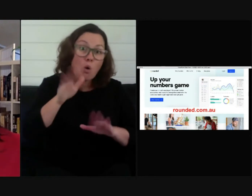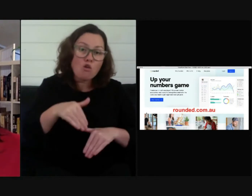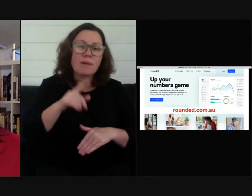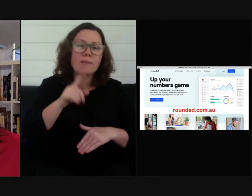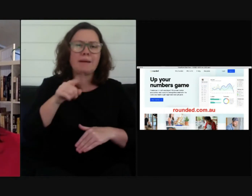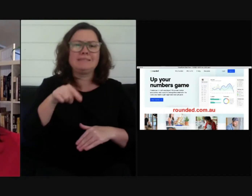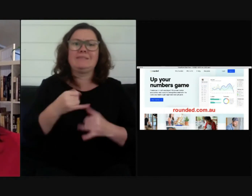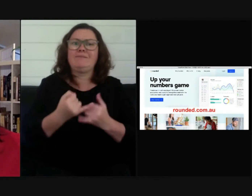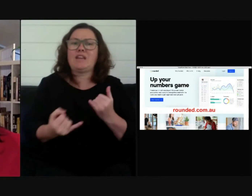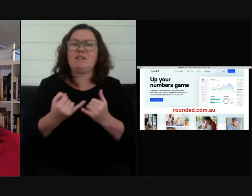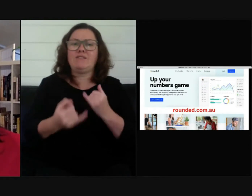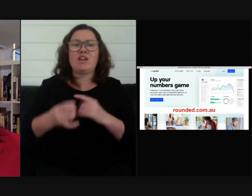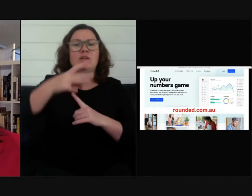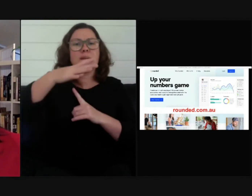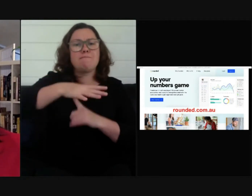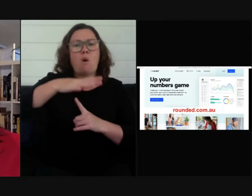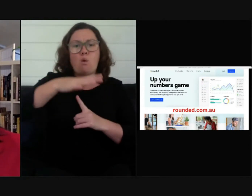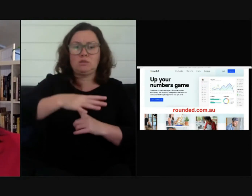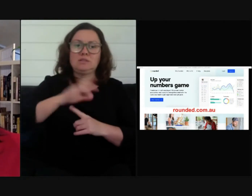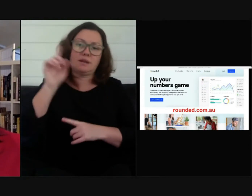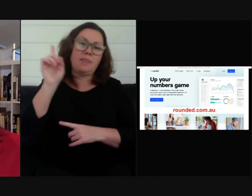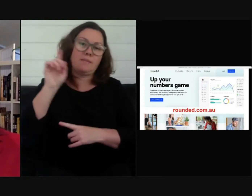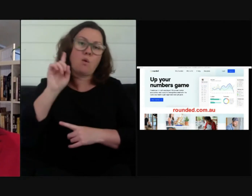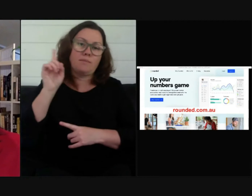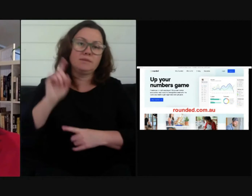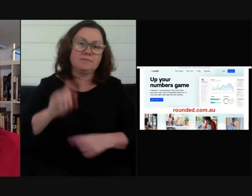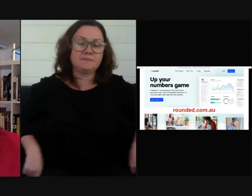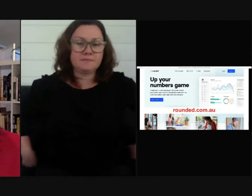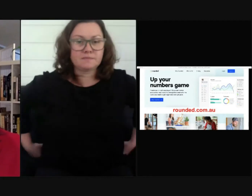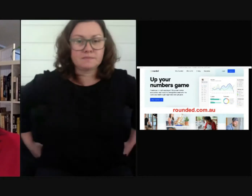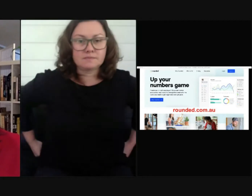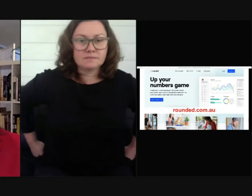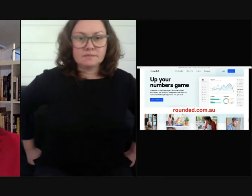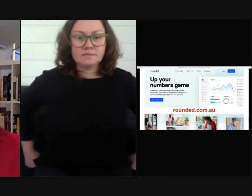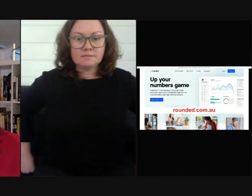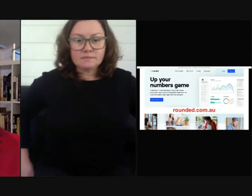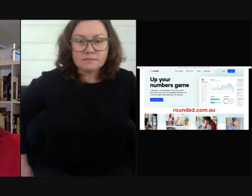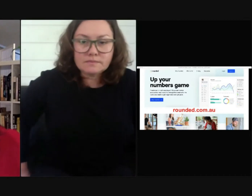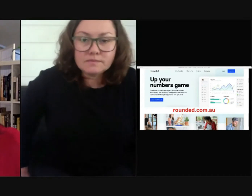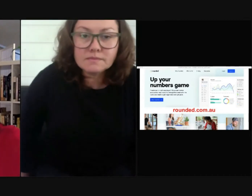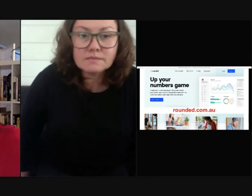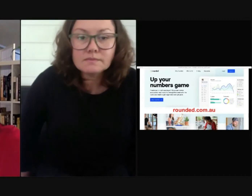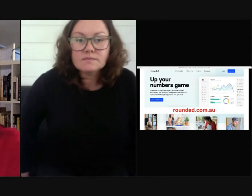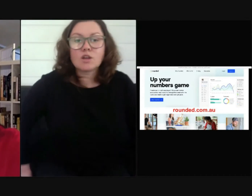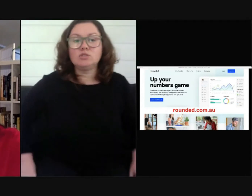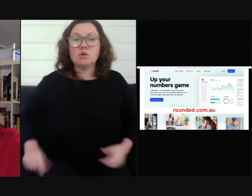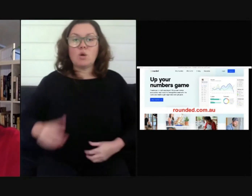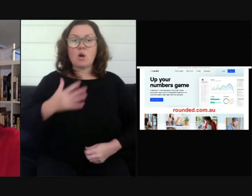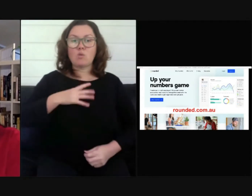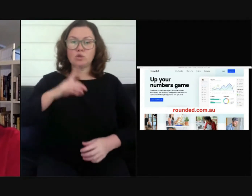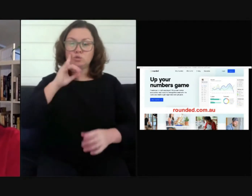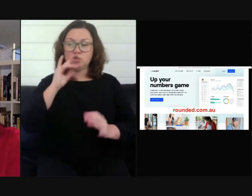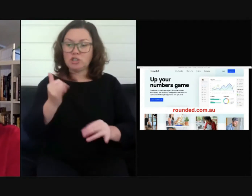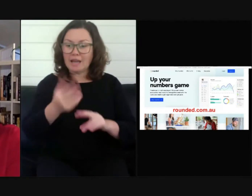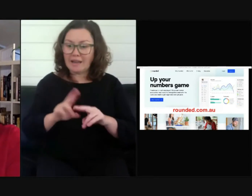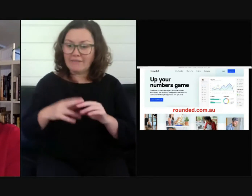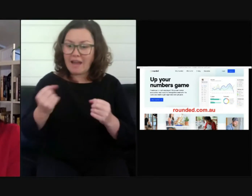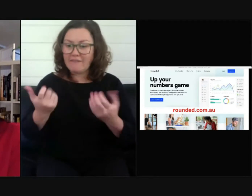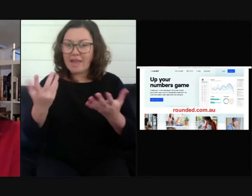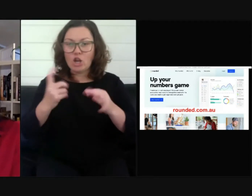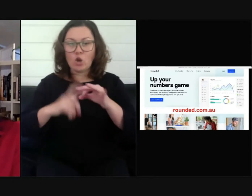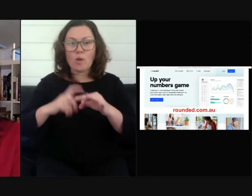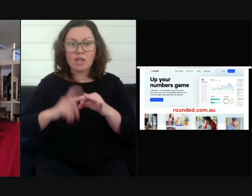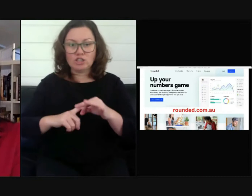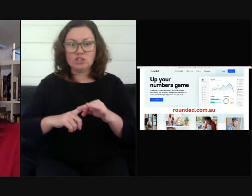So now I'm just going to check whether or not I've got any questions. And I have. Dev says, hi Dev, how are you,